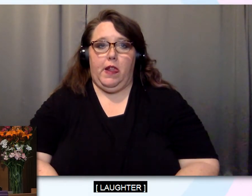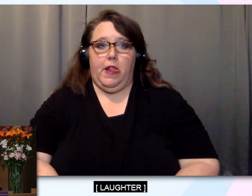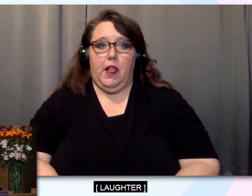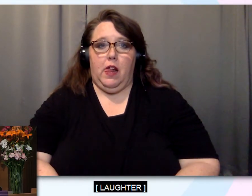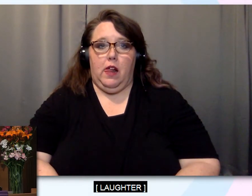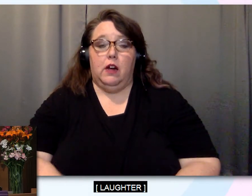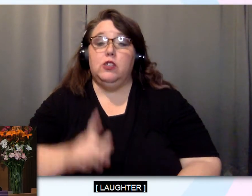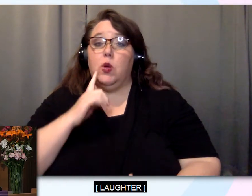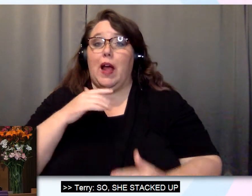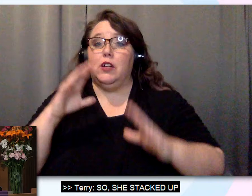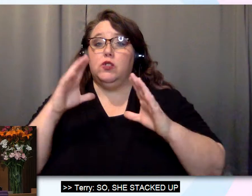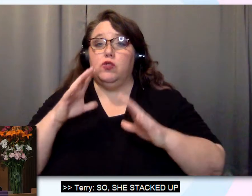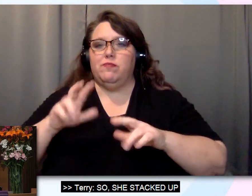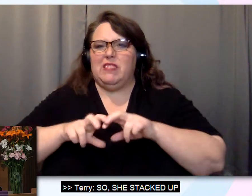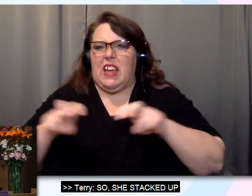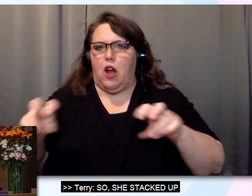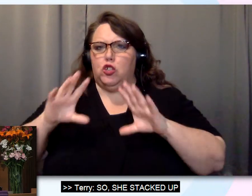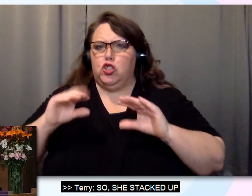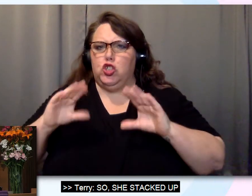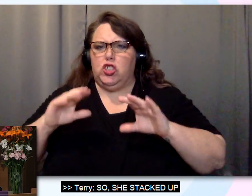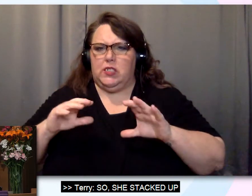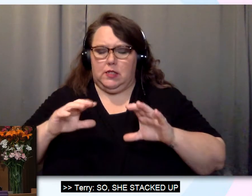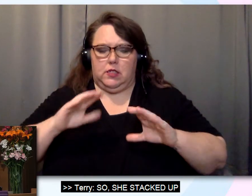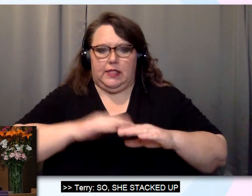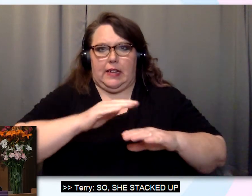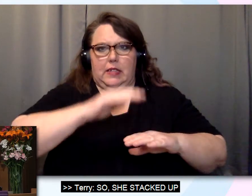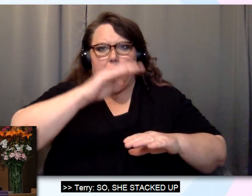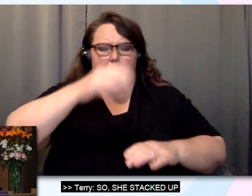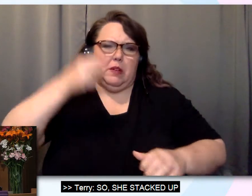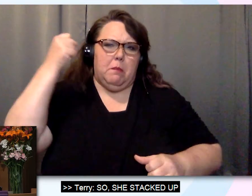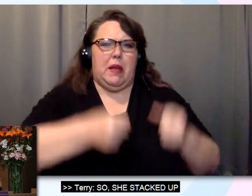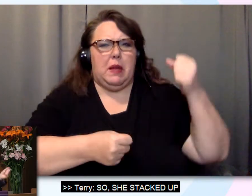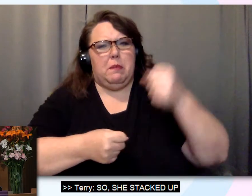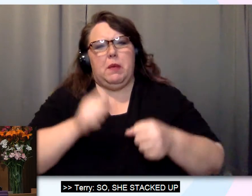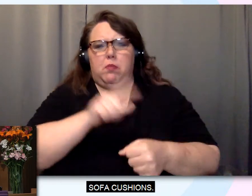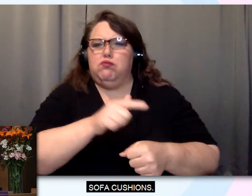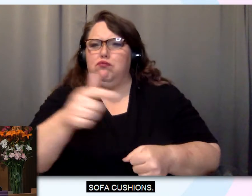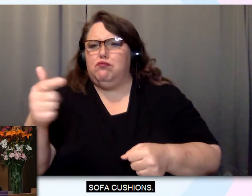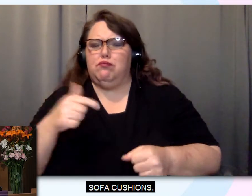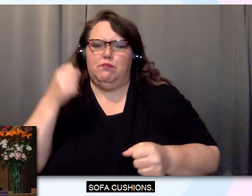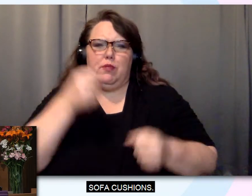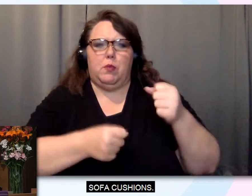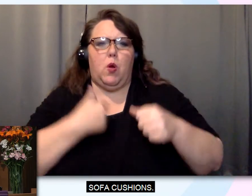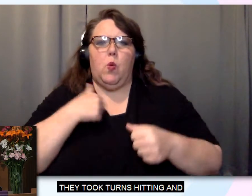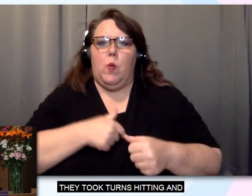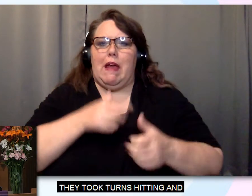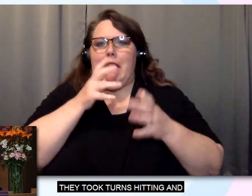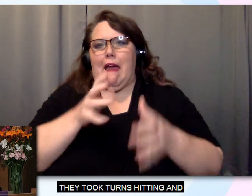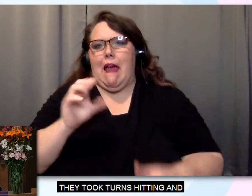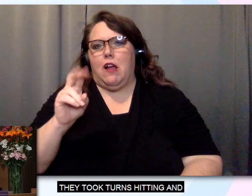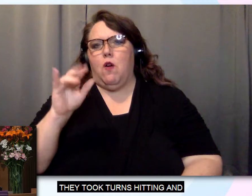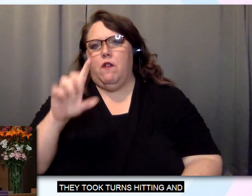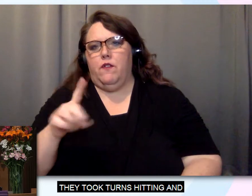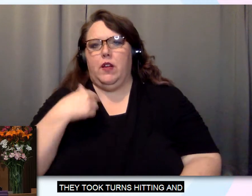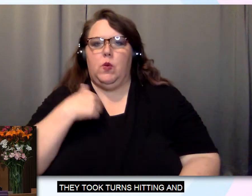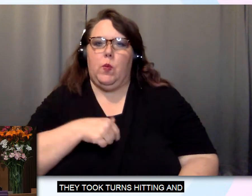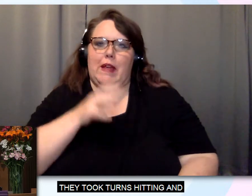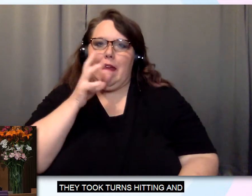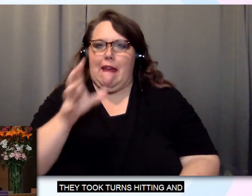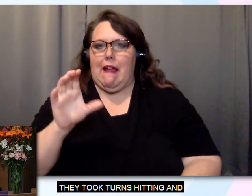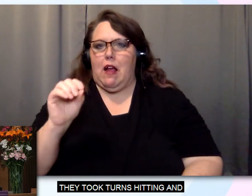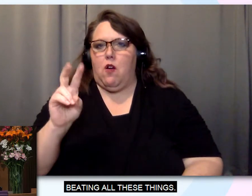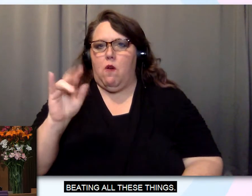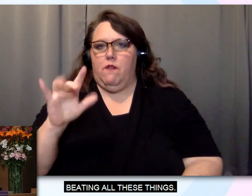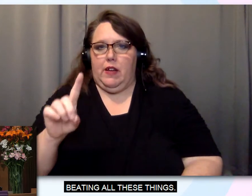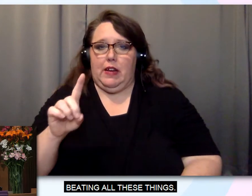So she stacked up sofa cushions, and they took turns beating and hitting all these things she sat on there. "We hate COVID,